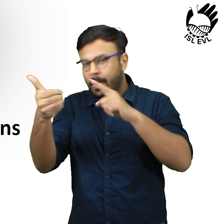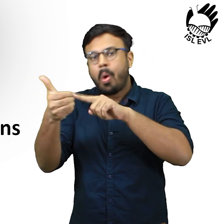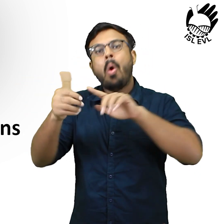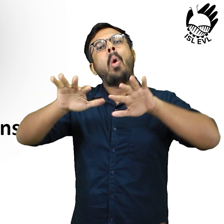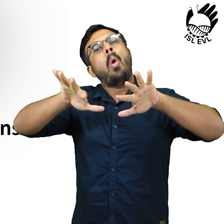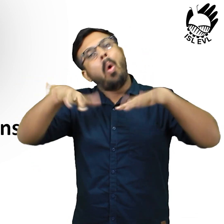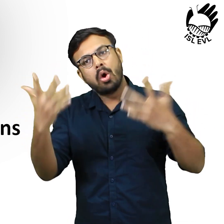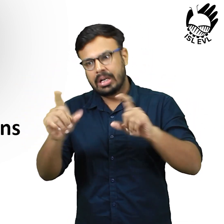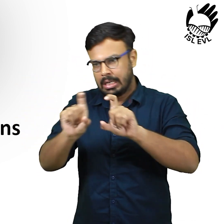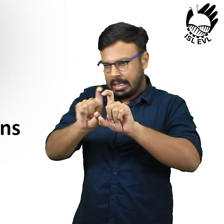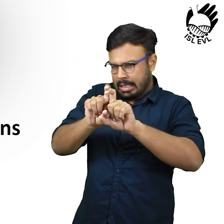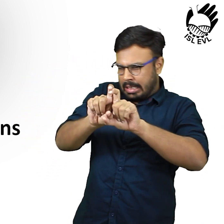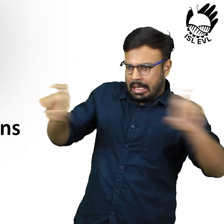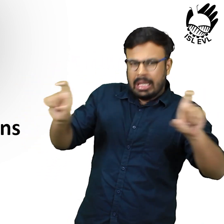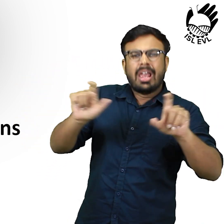Crystallization is also a useful chemical technique